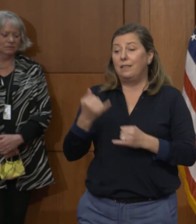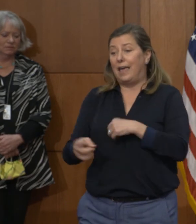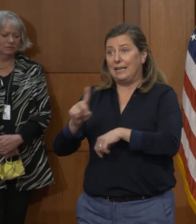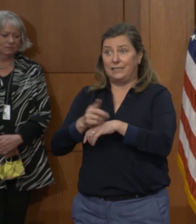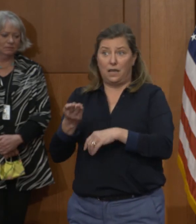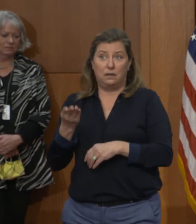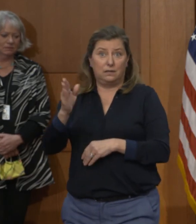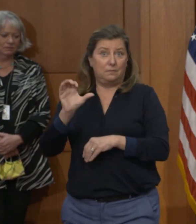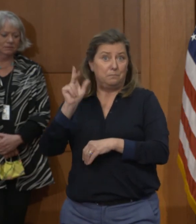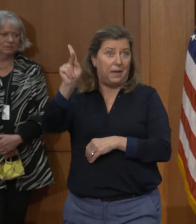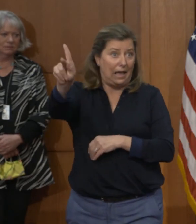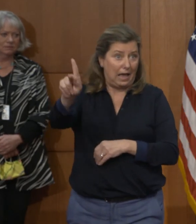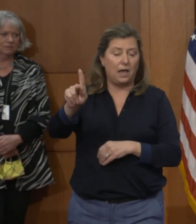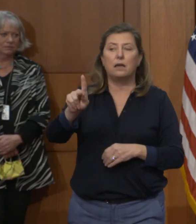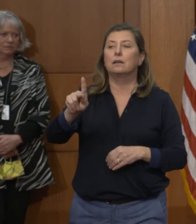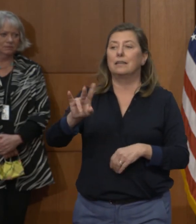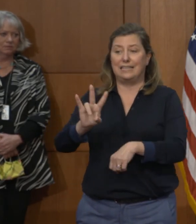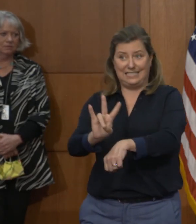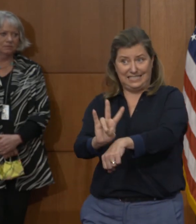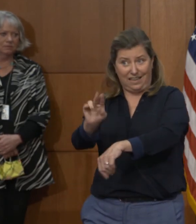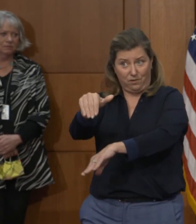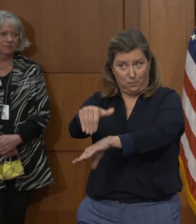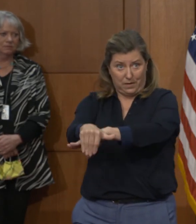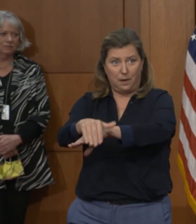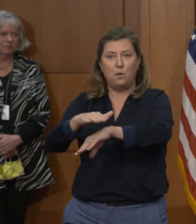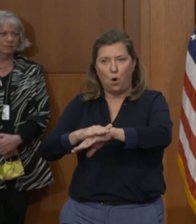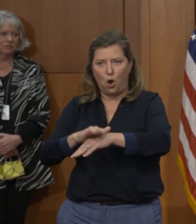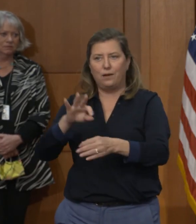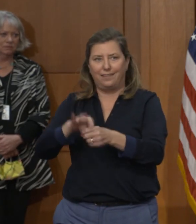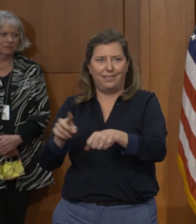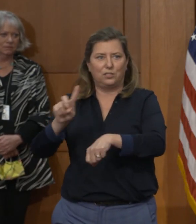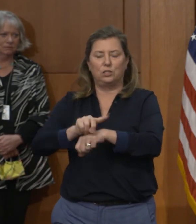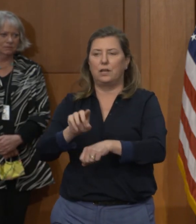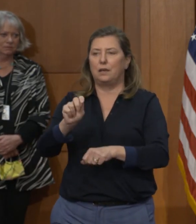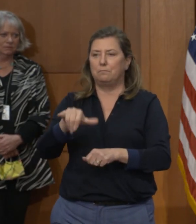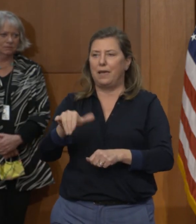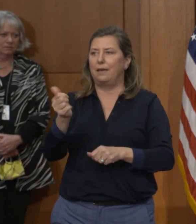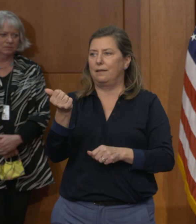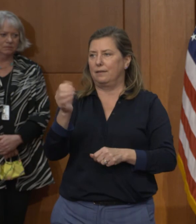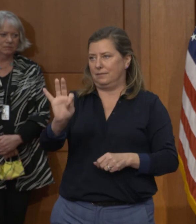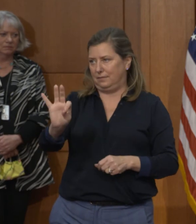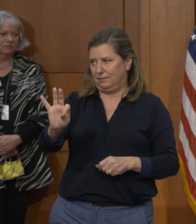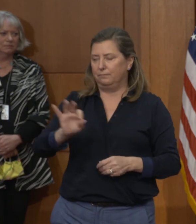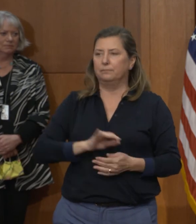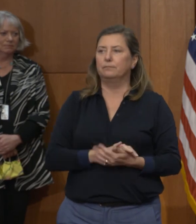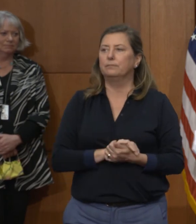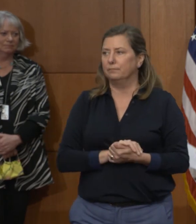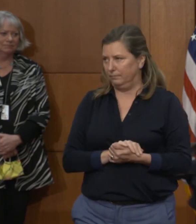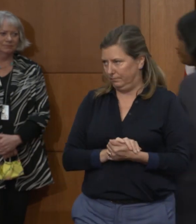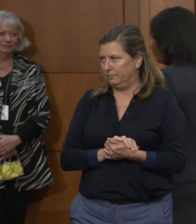an absentee ballot is 7 p.m. on Election Day, May 19.